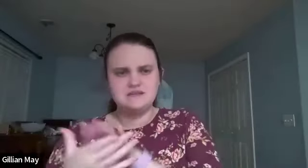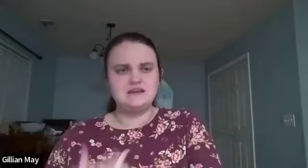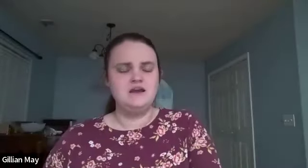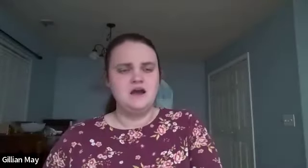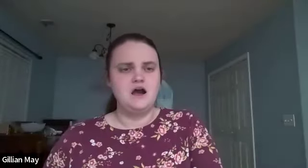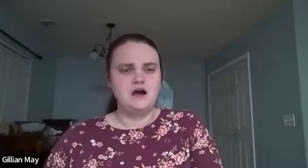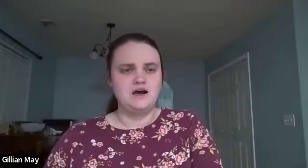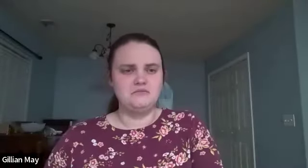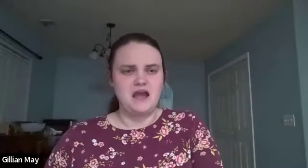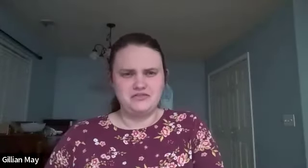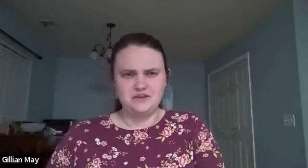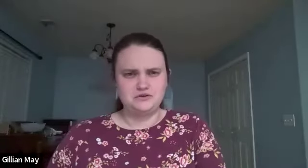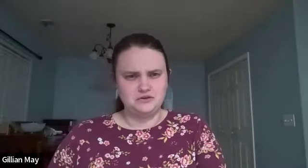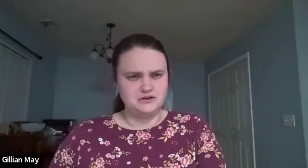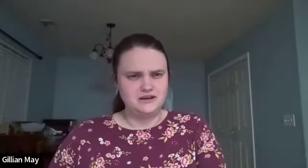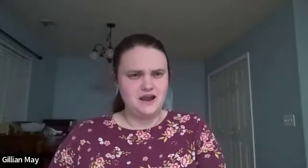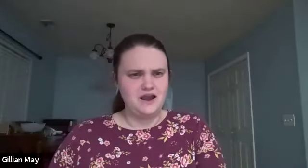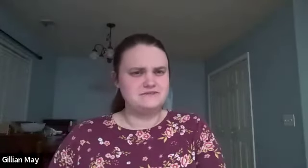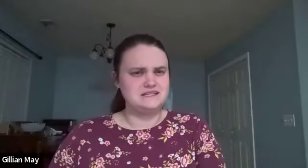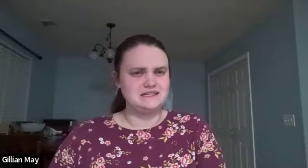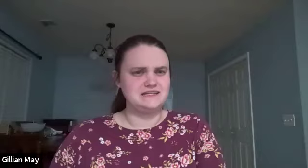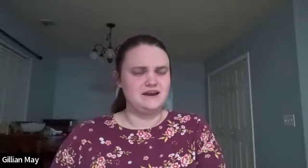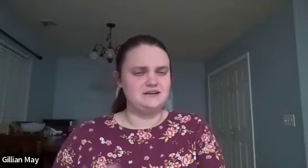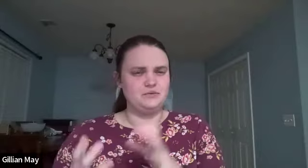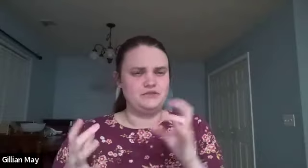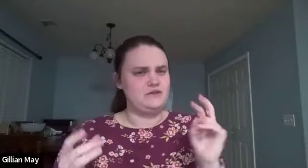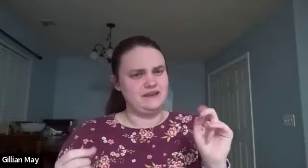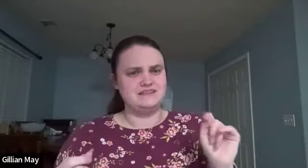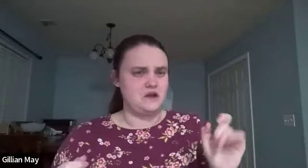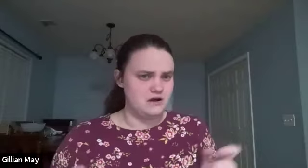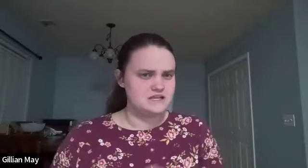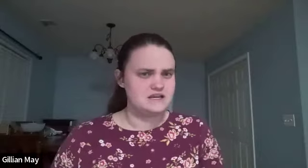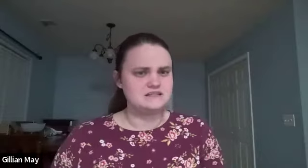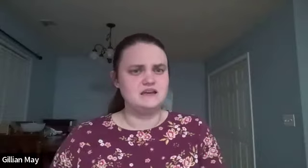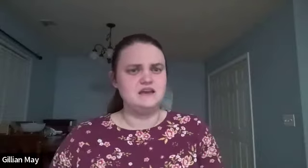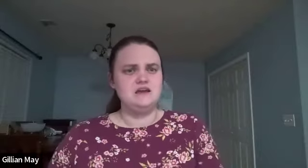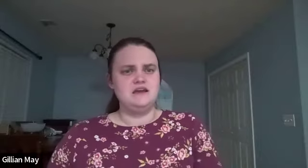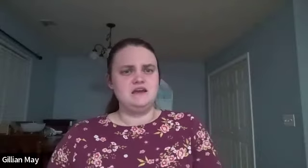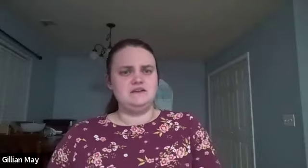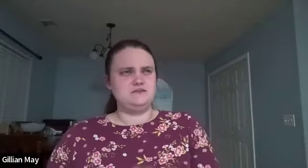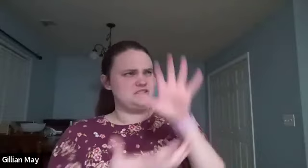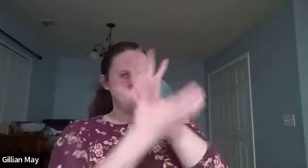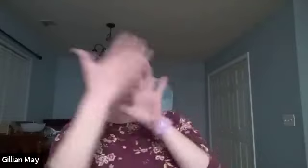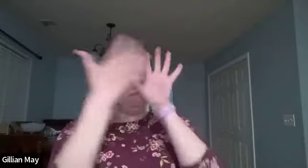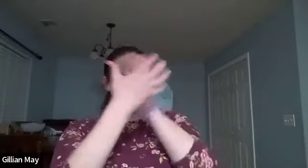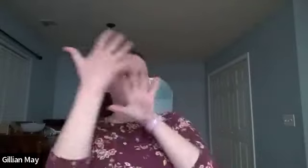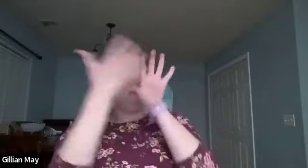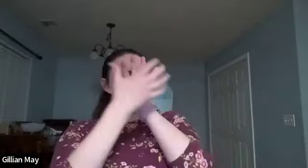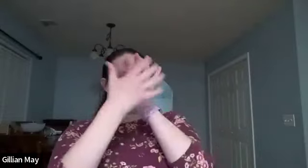confusing, I think you're good. I've seen it kind of with, like I said, that context, like if you're just like, I'm confused,